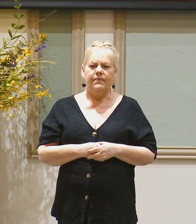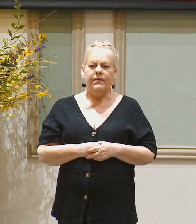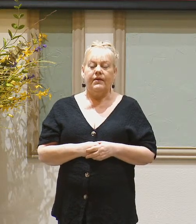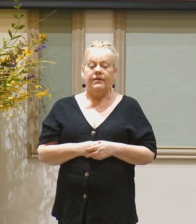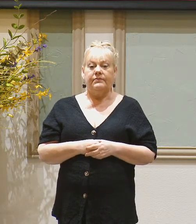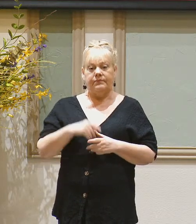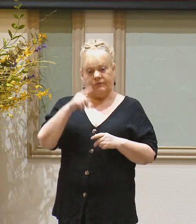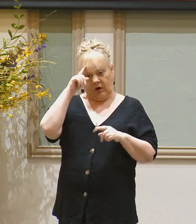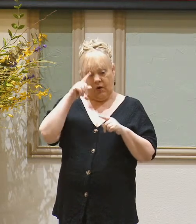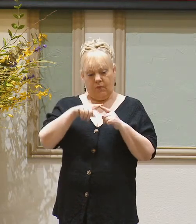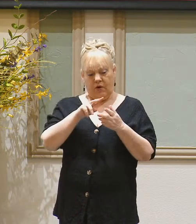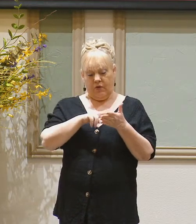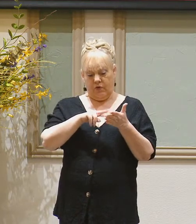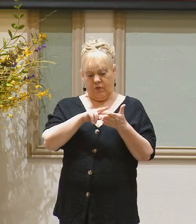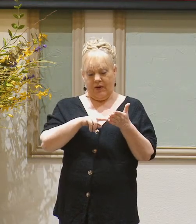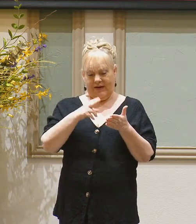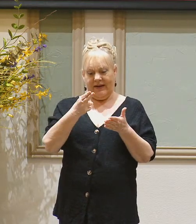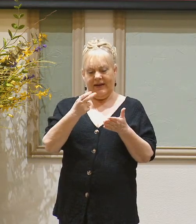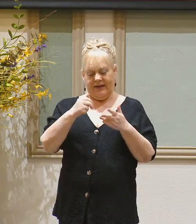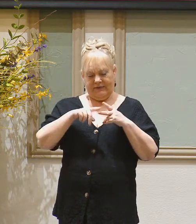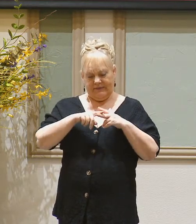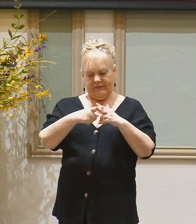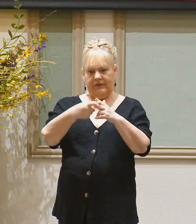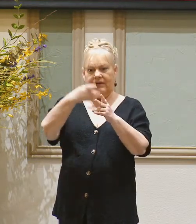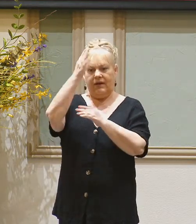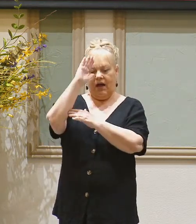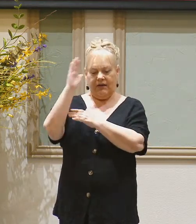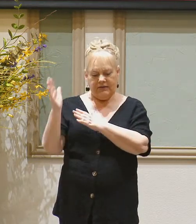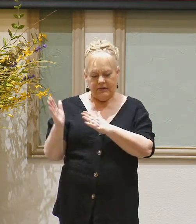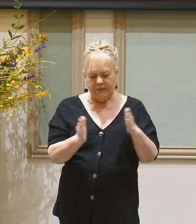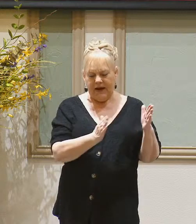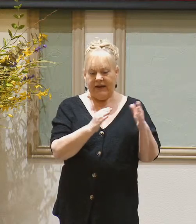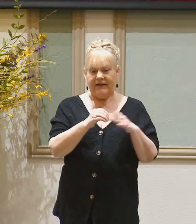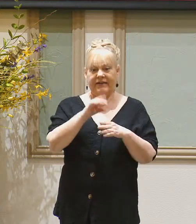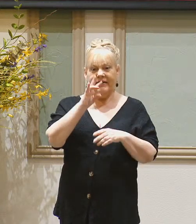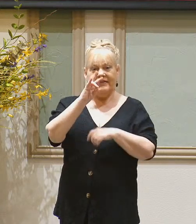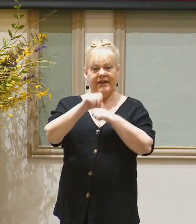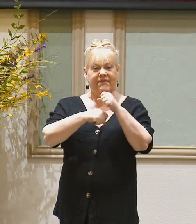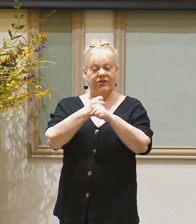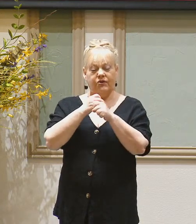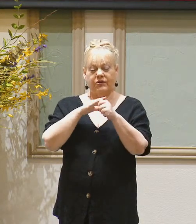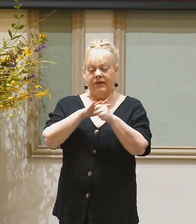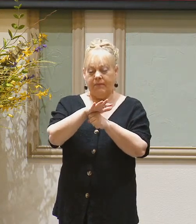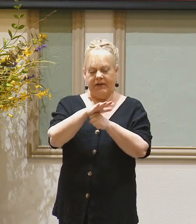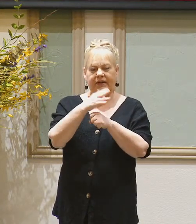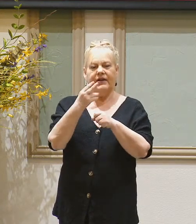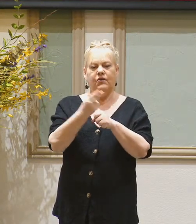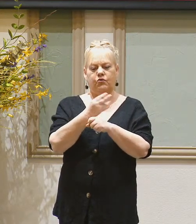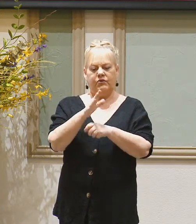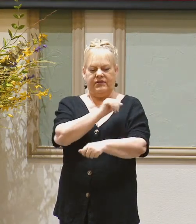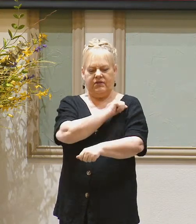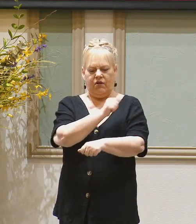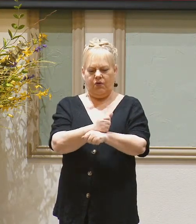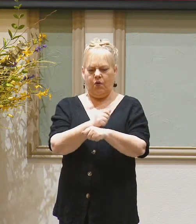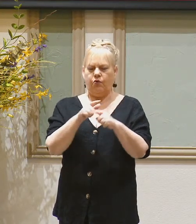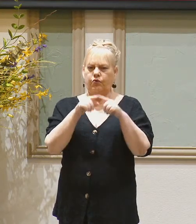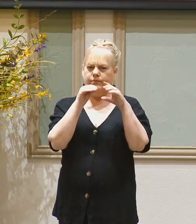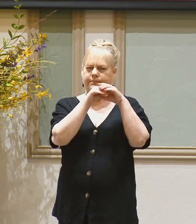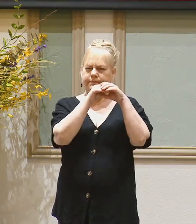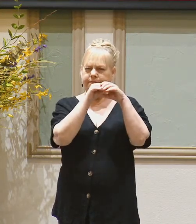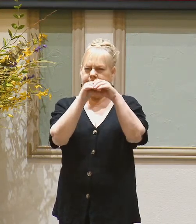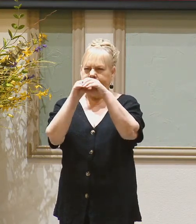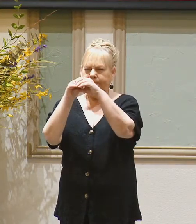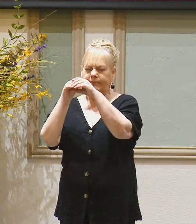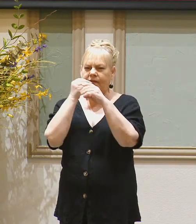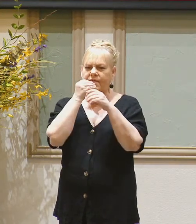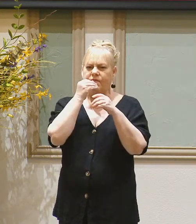As our brother read, he executes God's plan to perfection, and in the 7 years of plenty, Joseph uses his authority to store up food in